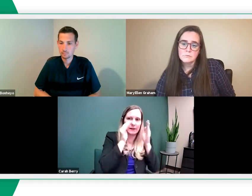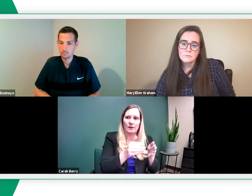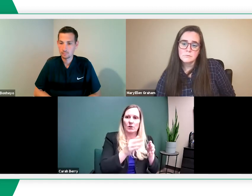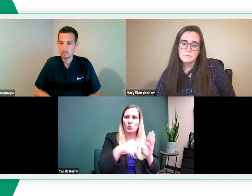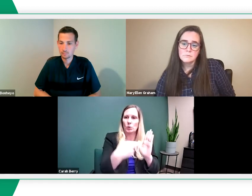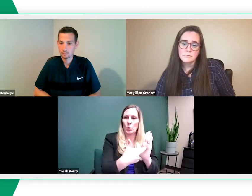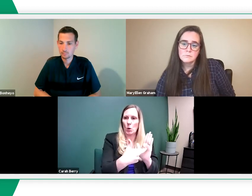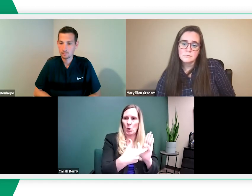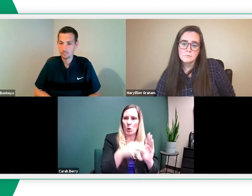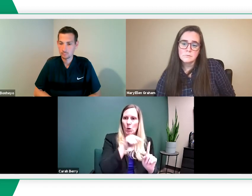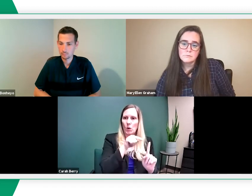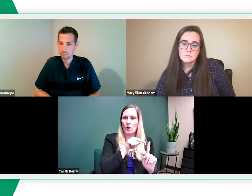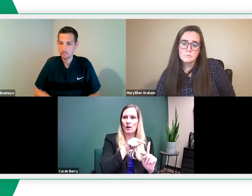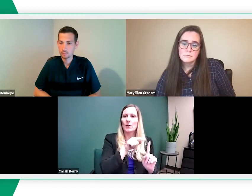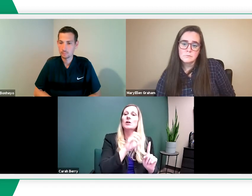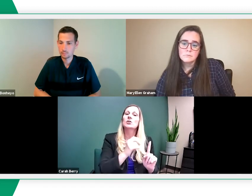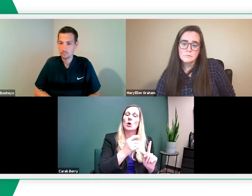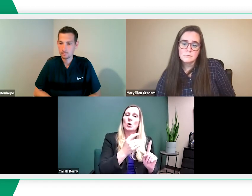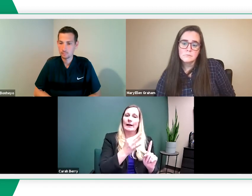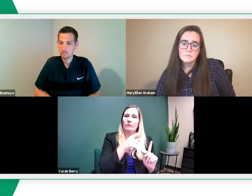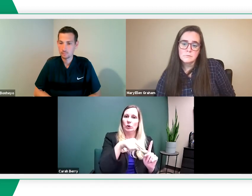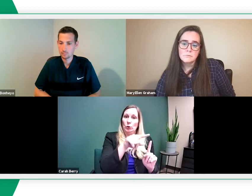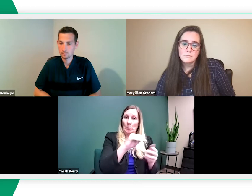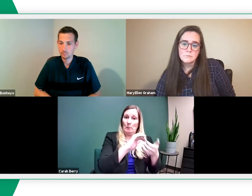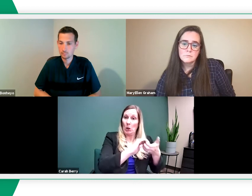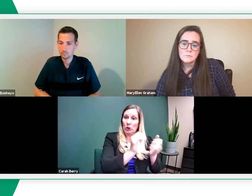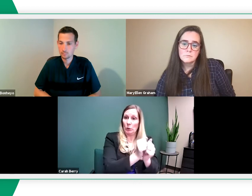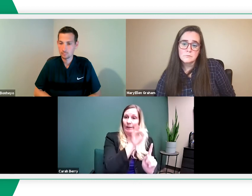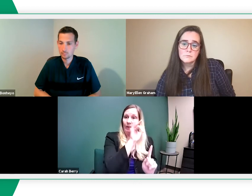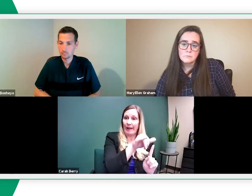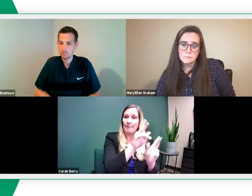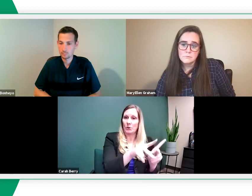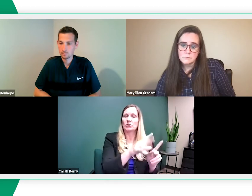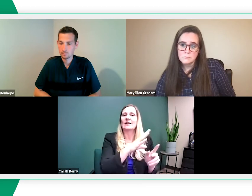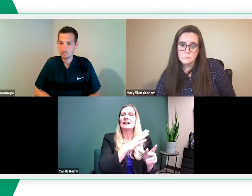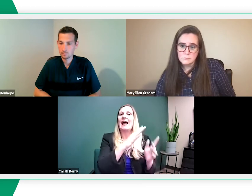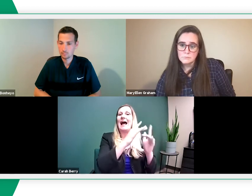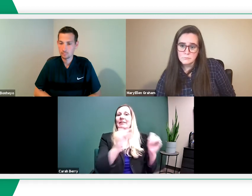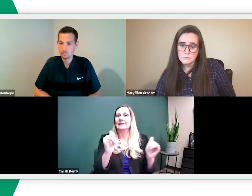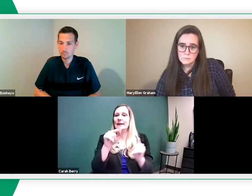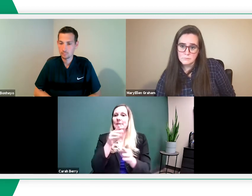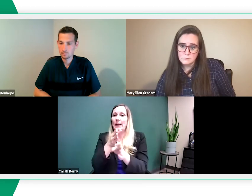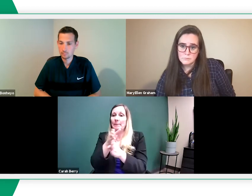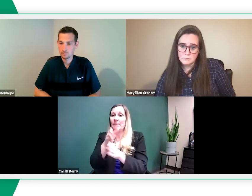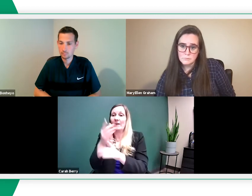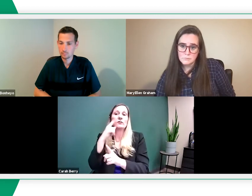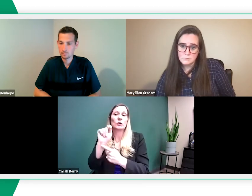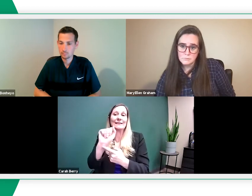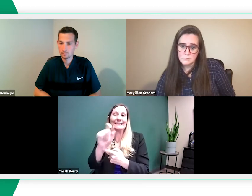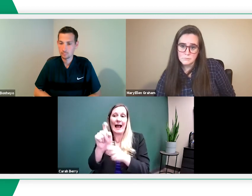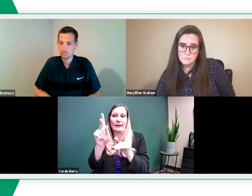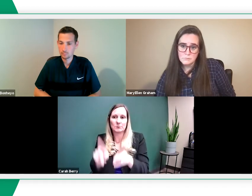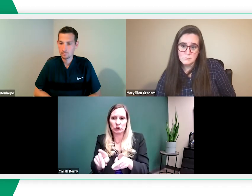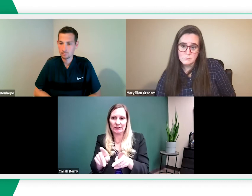I myself as an advisor, I have a specific focus role. So if you partner with that person at the